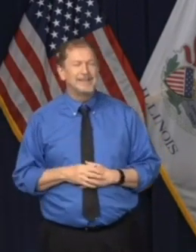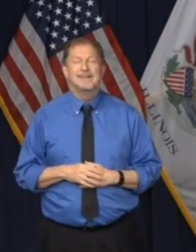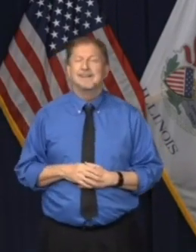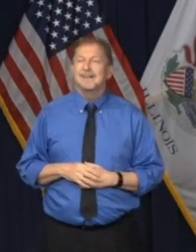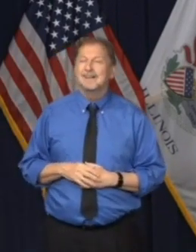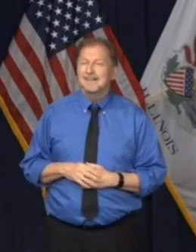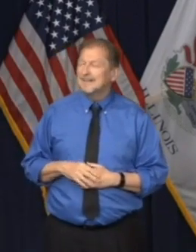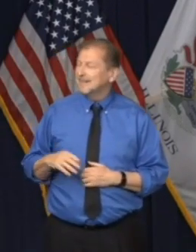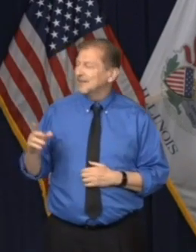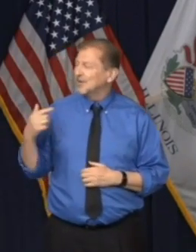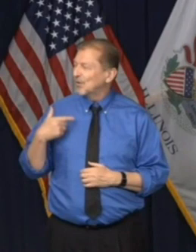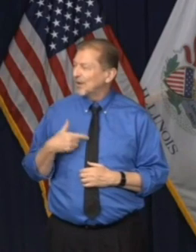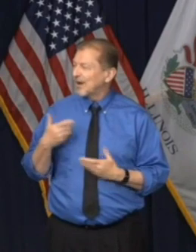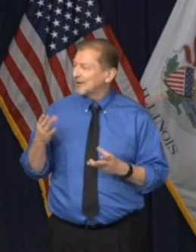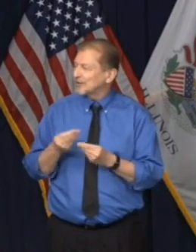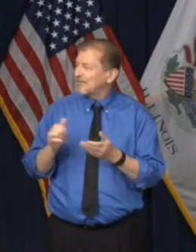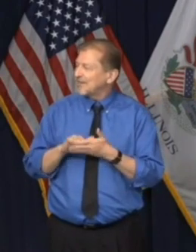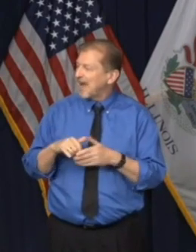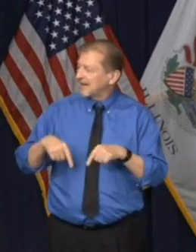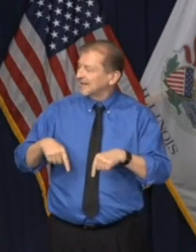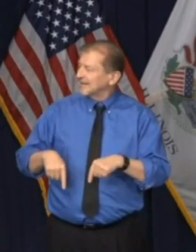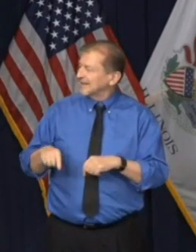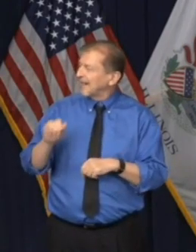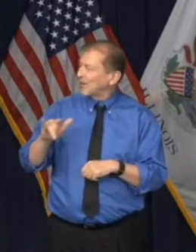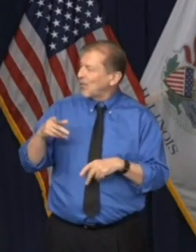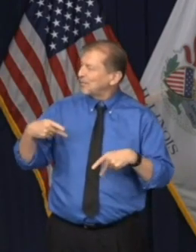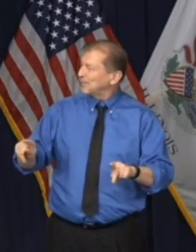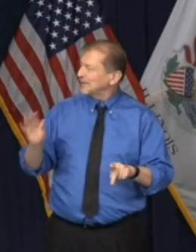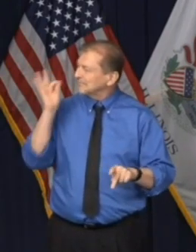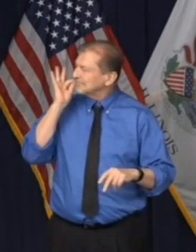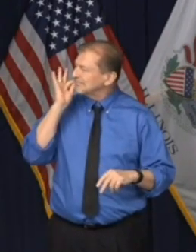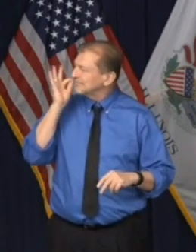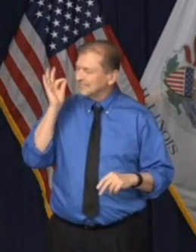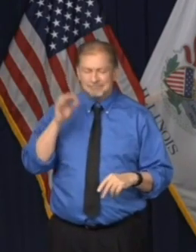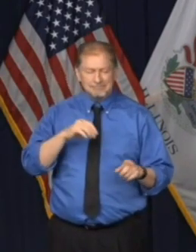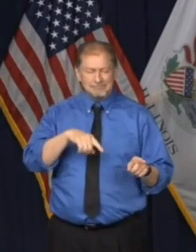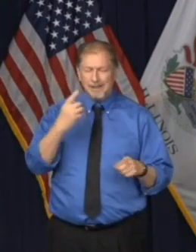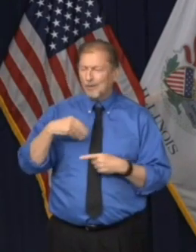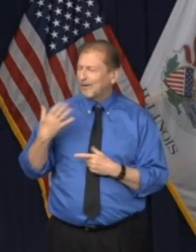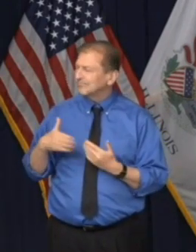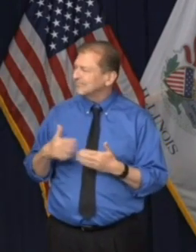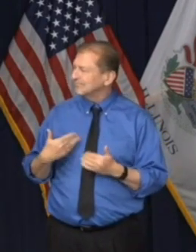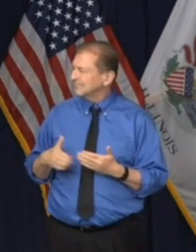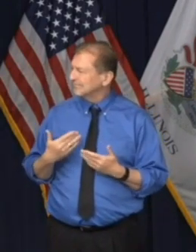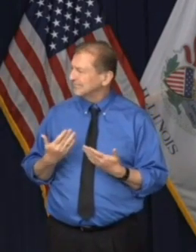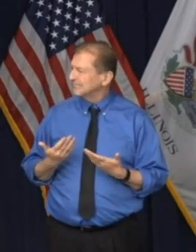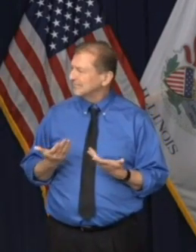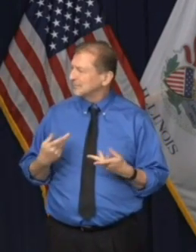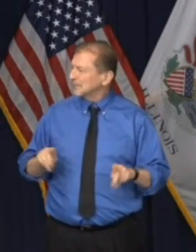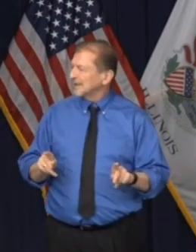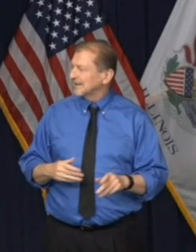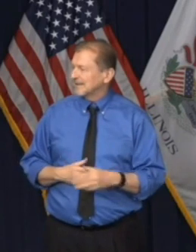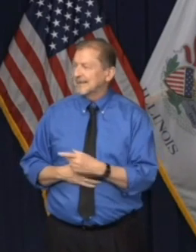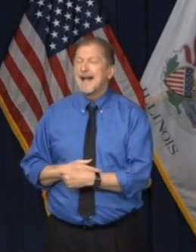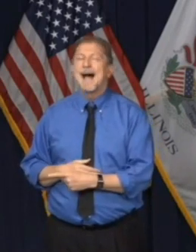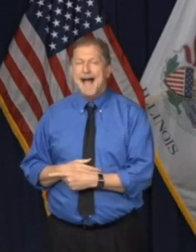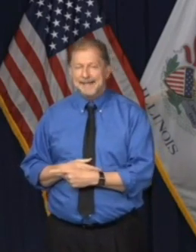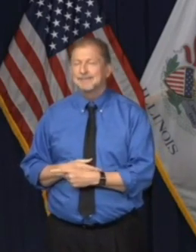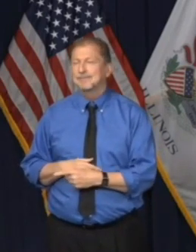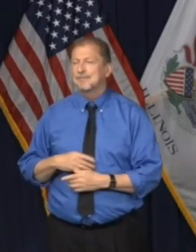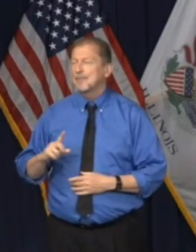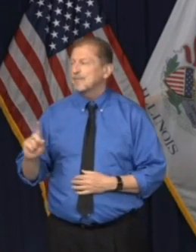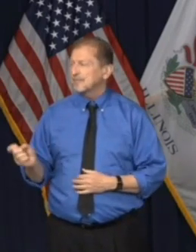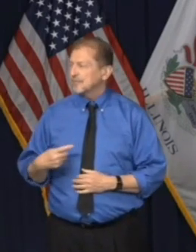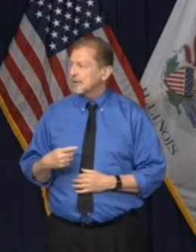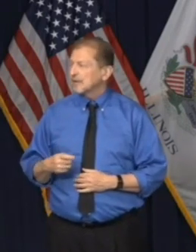We addressed that when we legalized cannabis, adult use cannabis across the state. Okay, this is Jim Haggerty at Rock River Times. Should